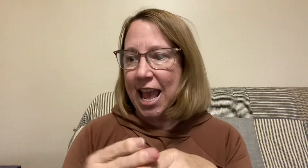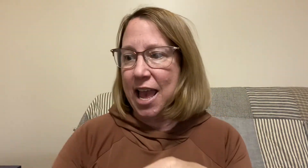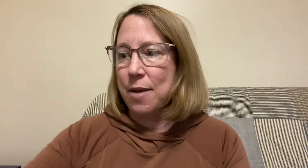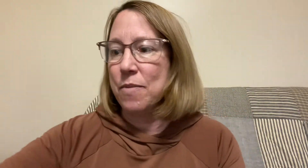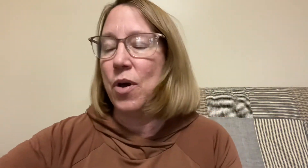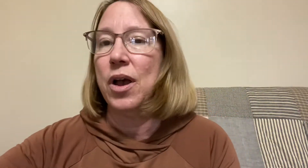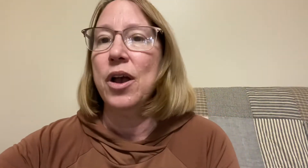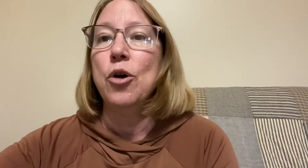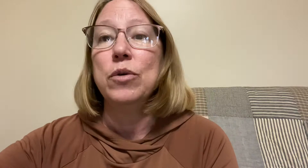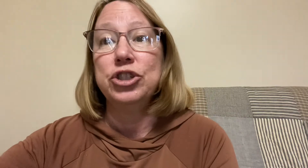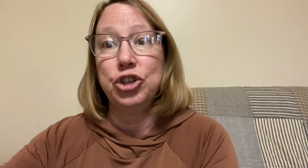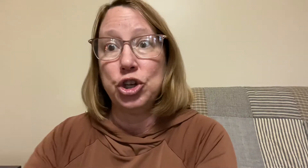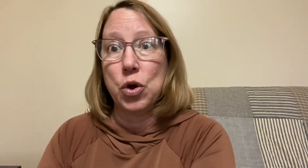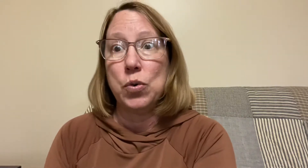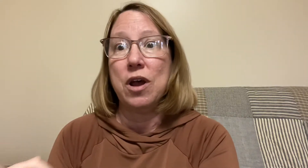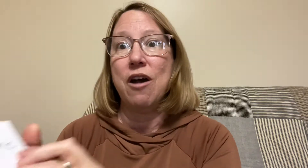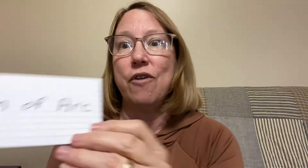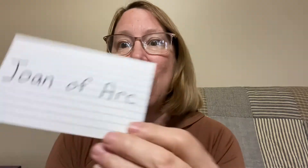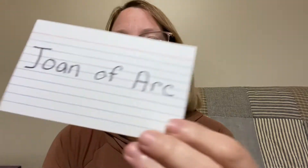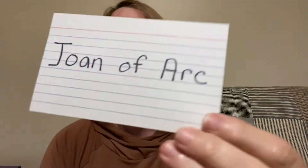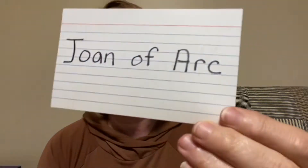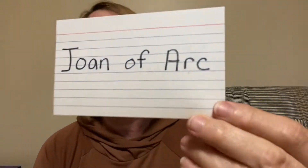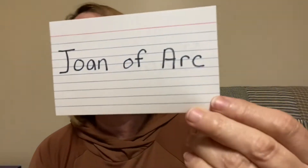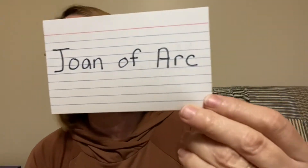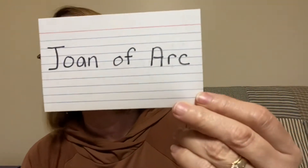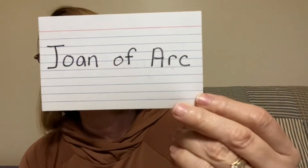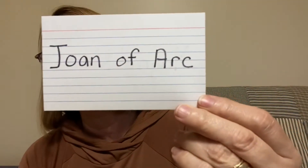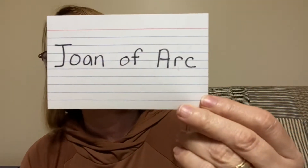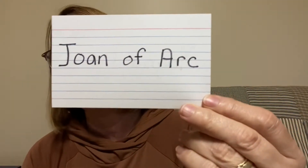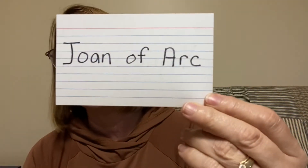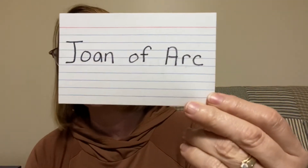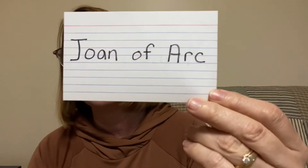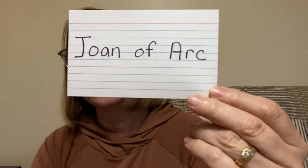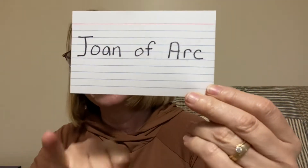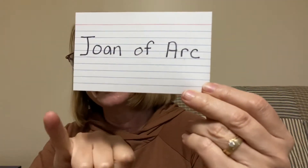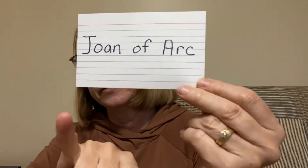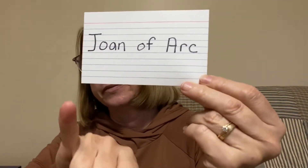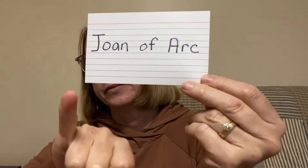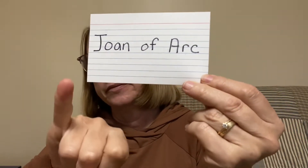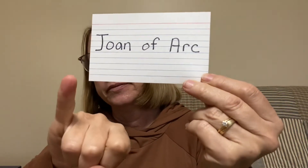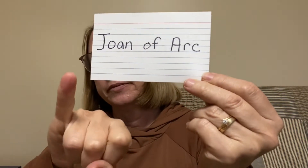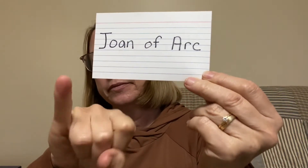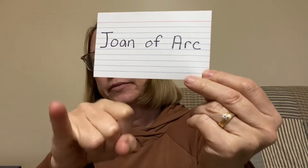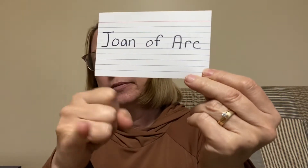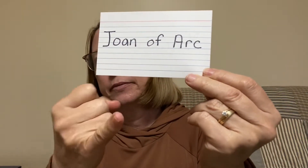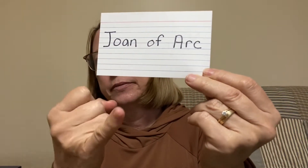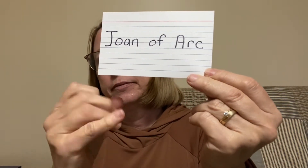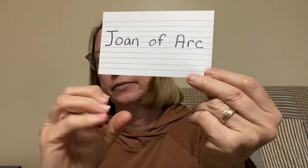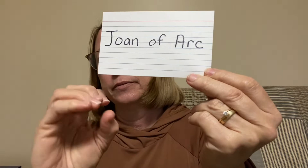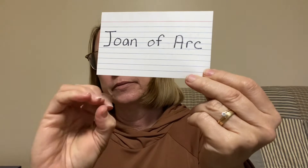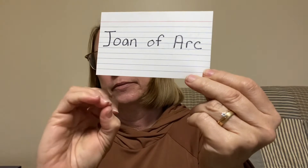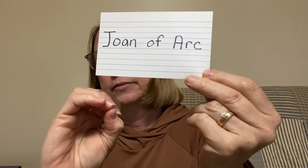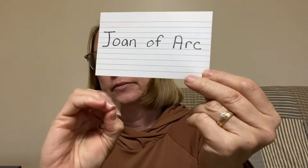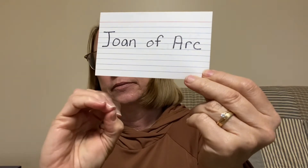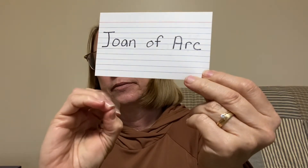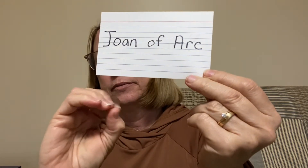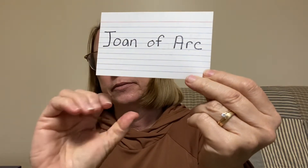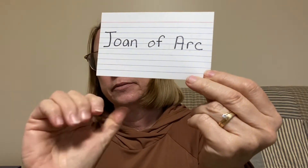So France won the 100 Years' War. This might not have